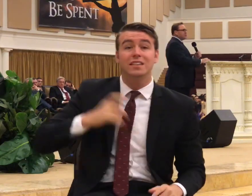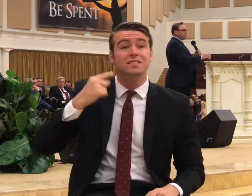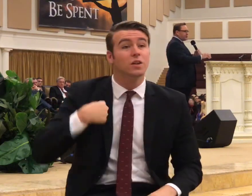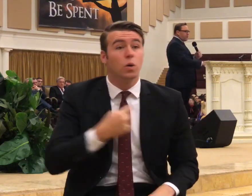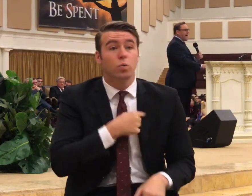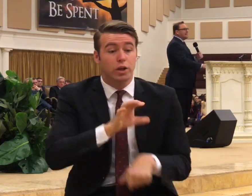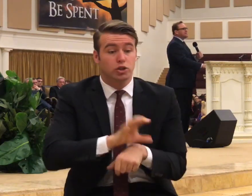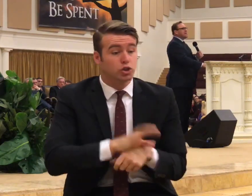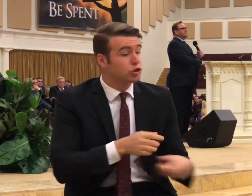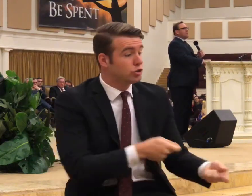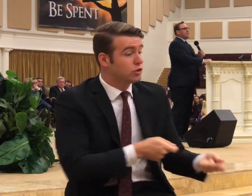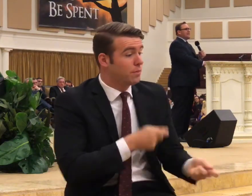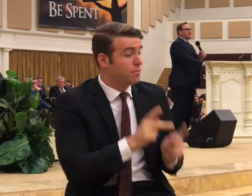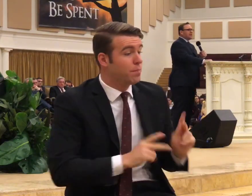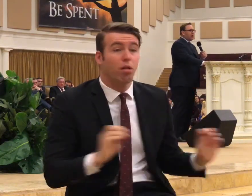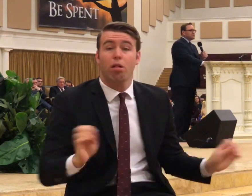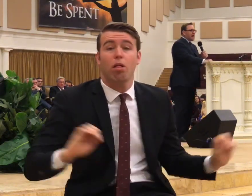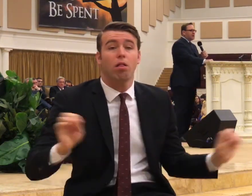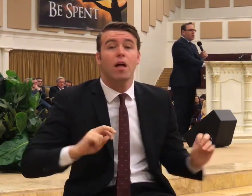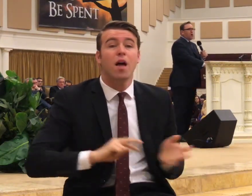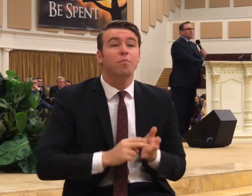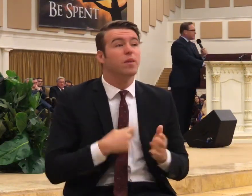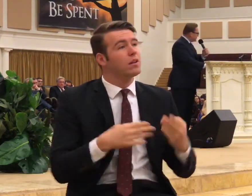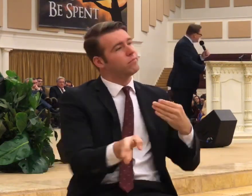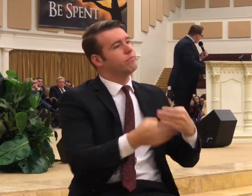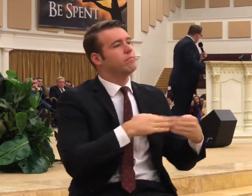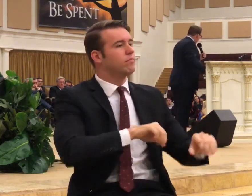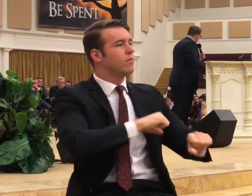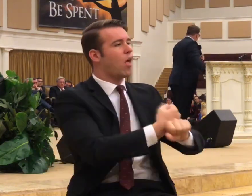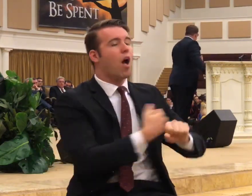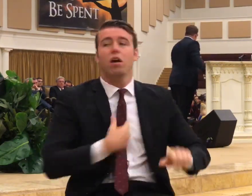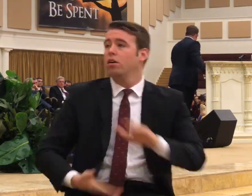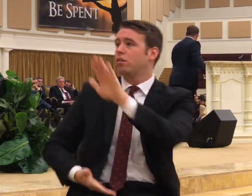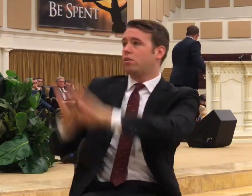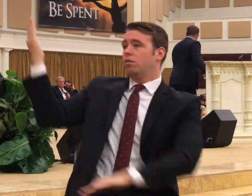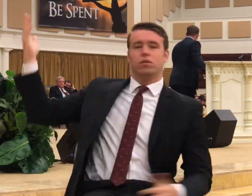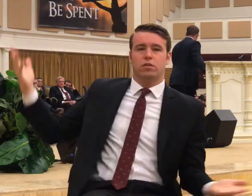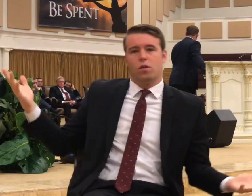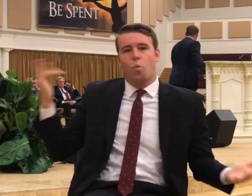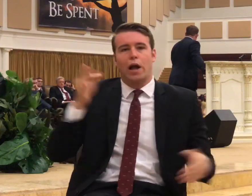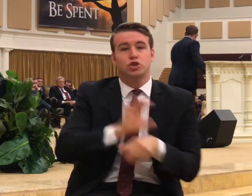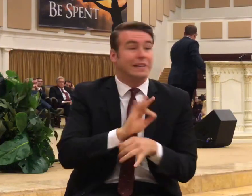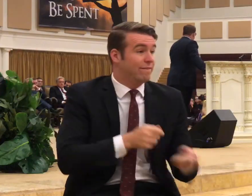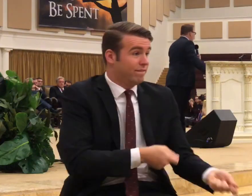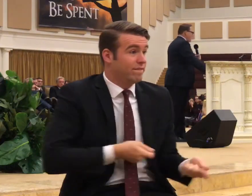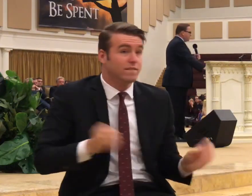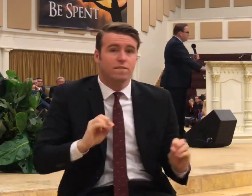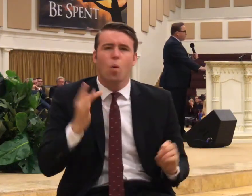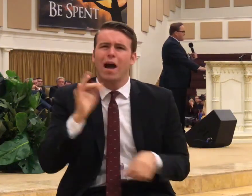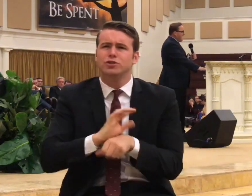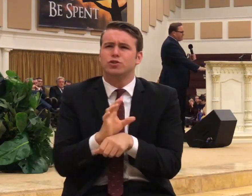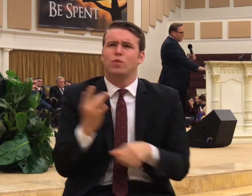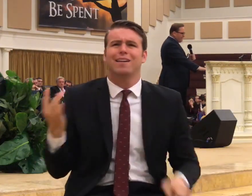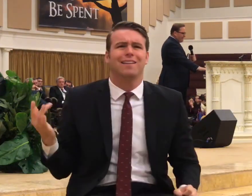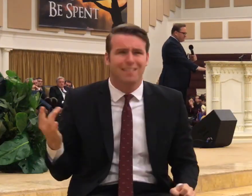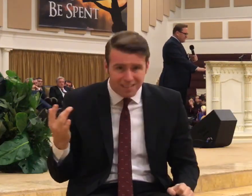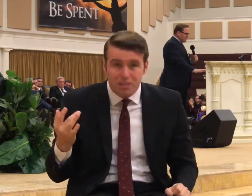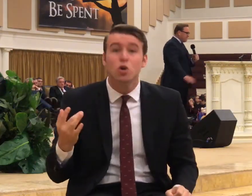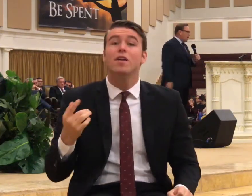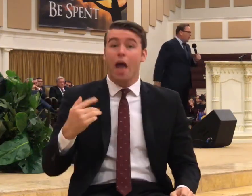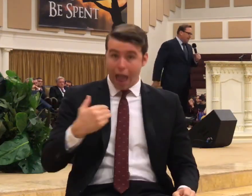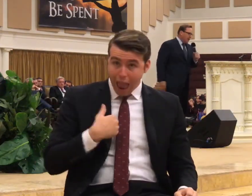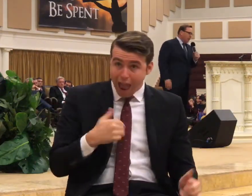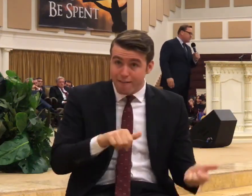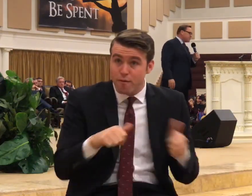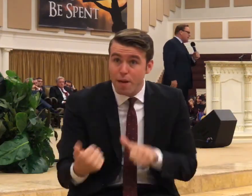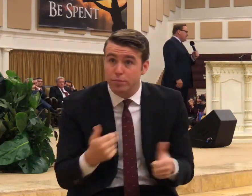the lost to Christ, then we need to close our doors and do something else. So if you've got the baptism